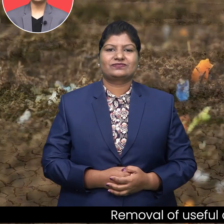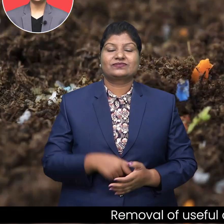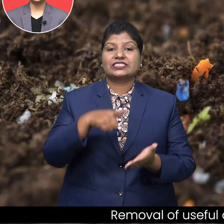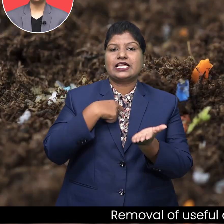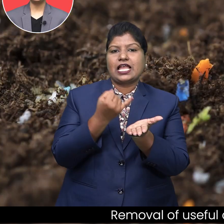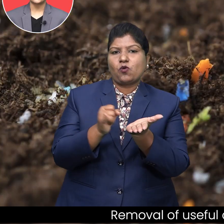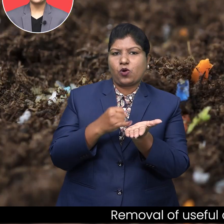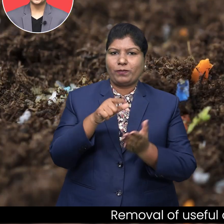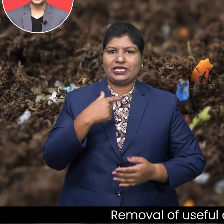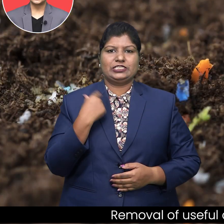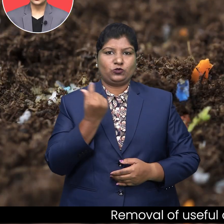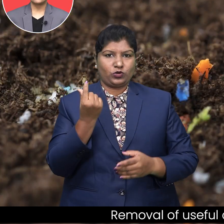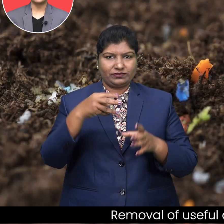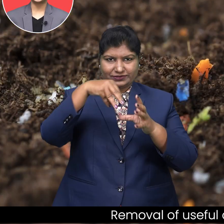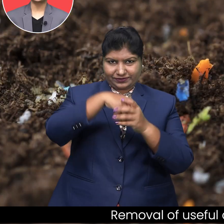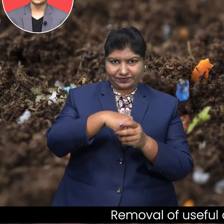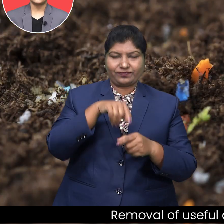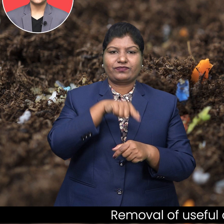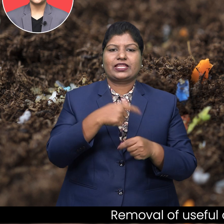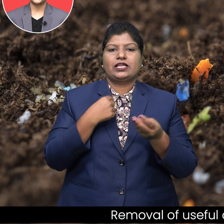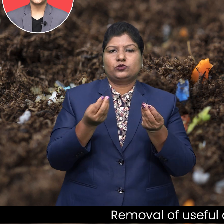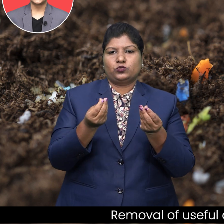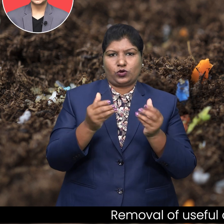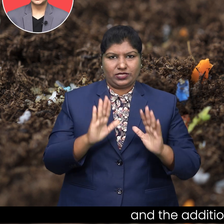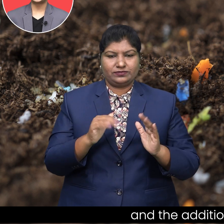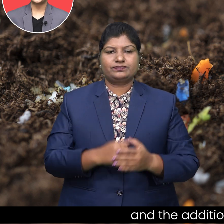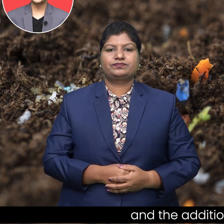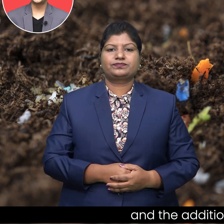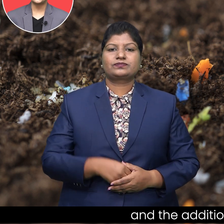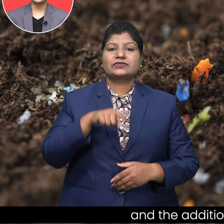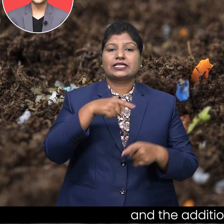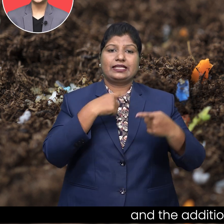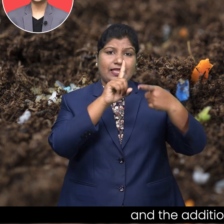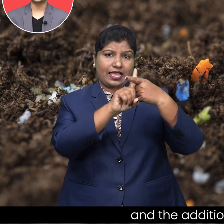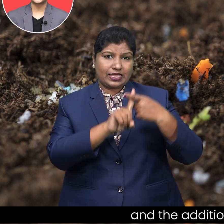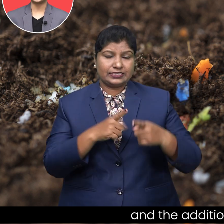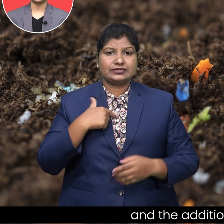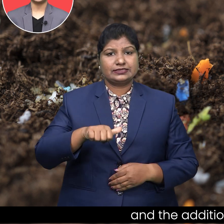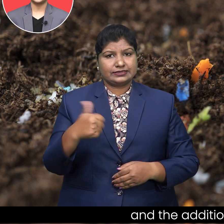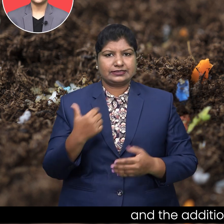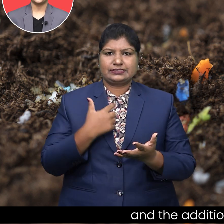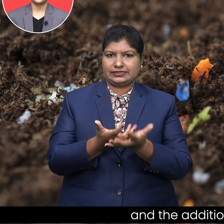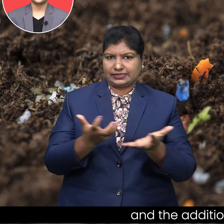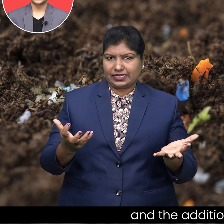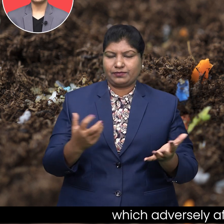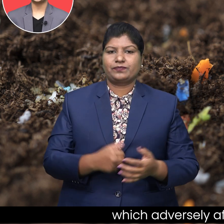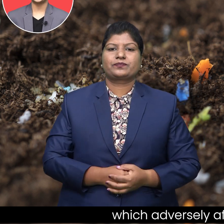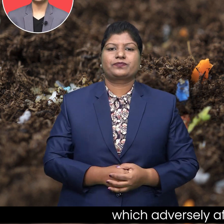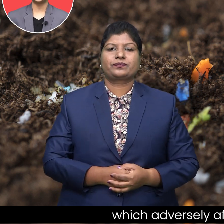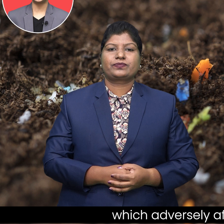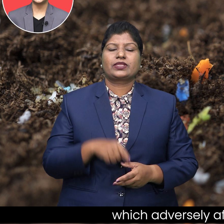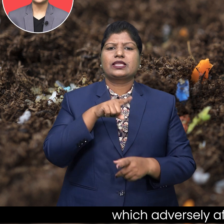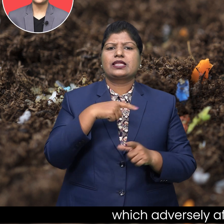Removal of useful components from the soil and the addition of other substances